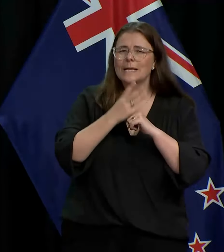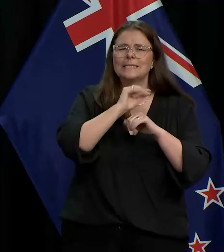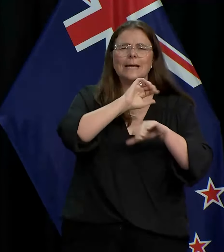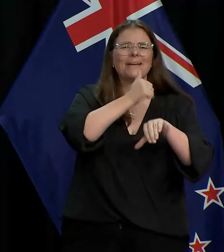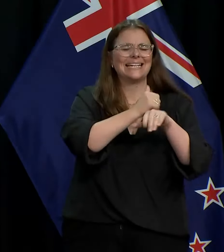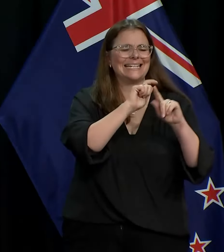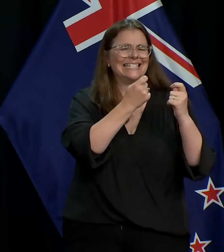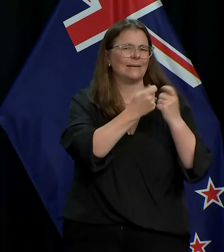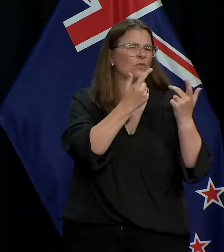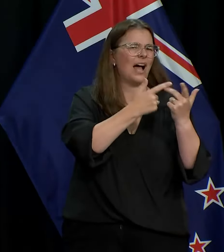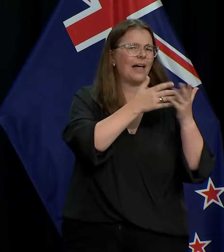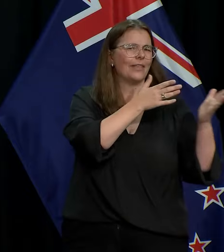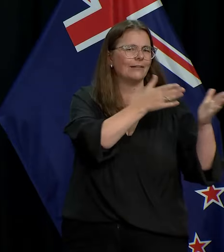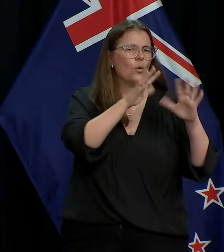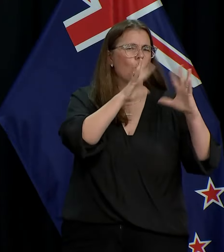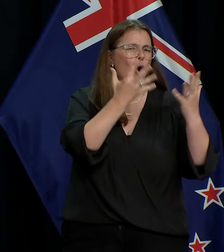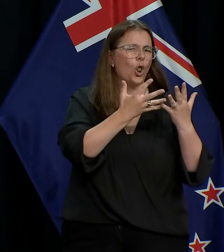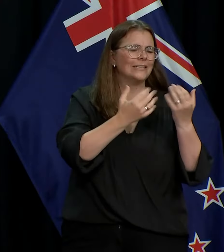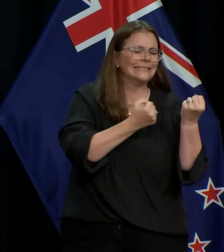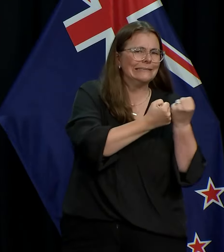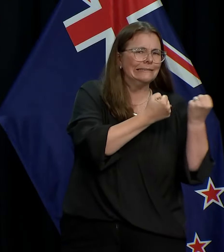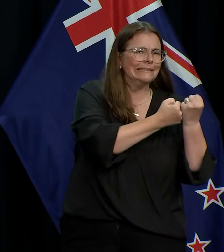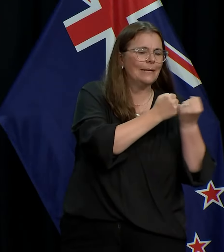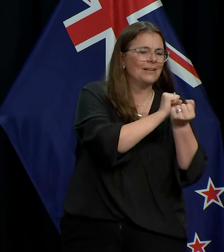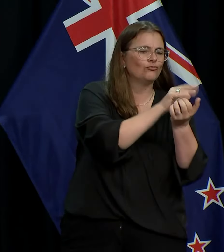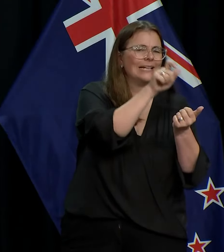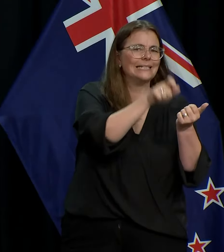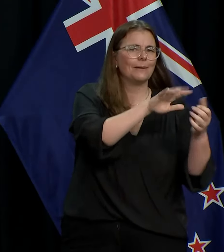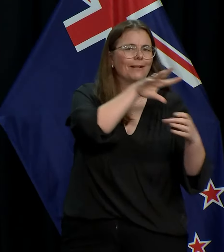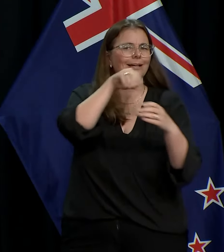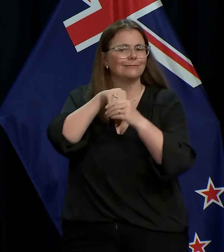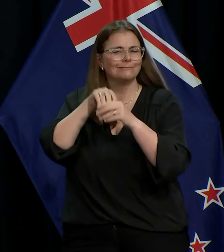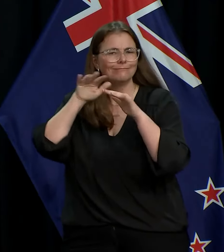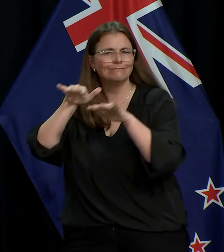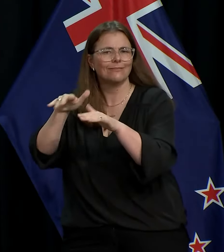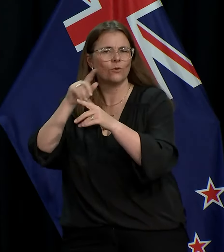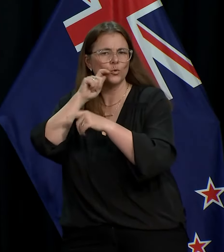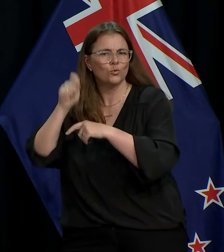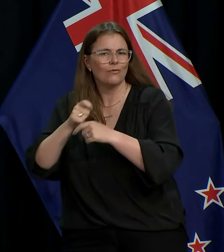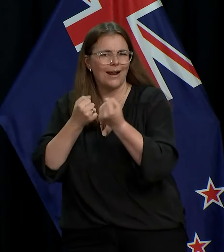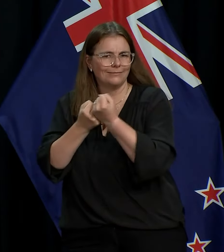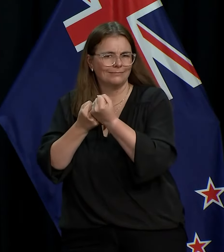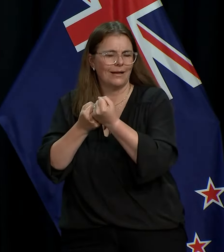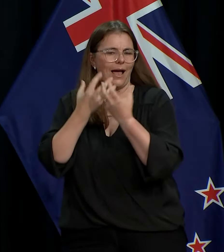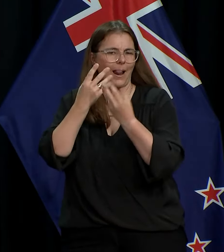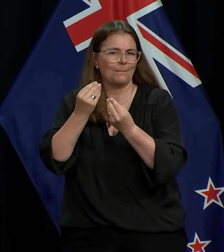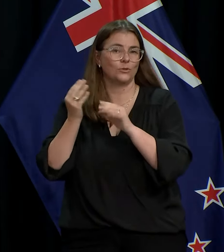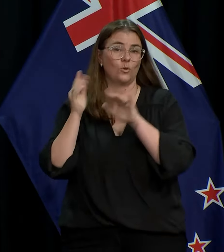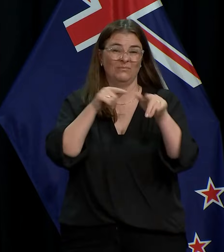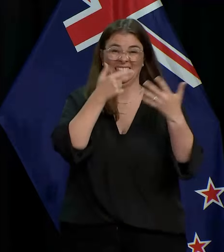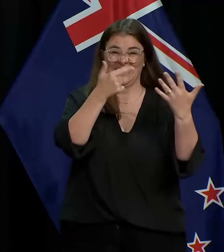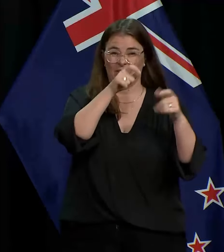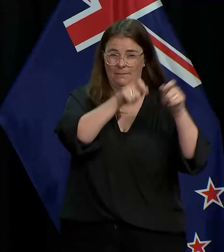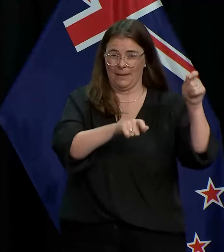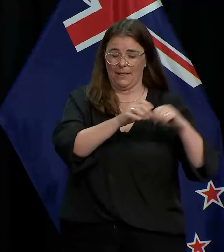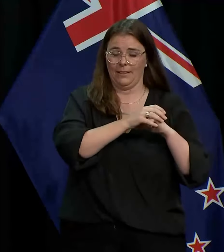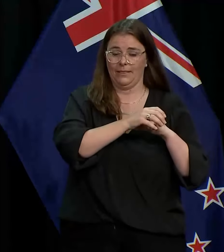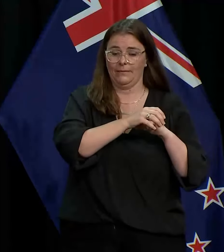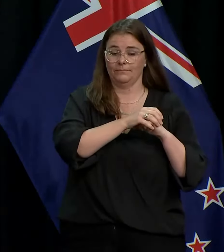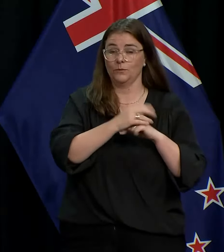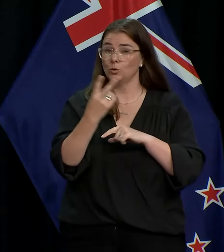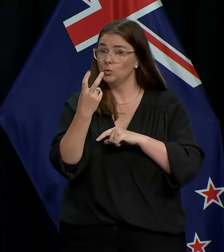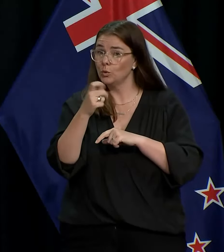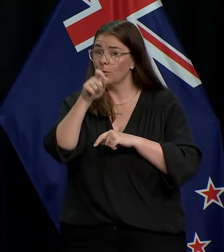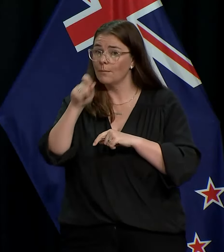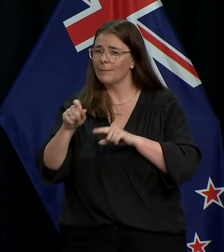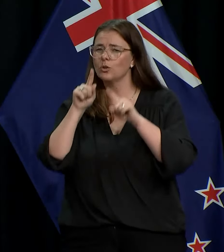teams focused on other parts of the world in order to free up capability within the UK teams. 2 other officers will